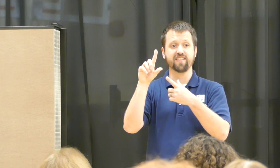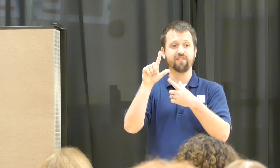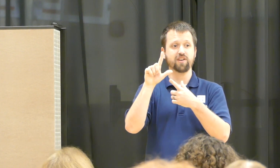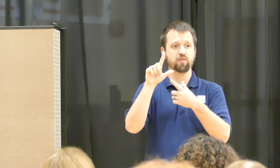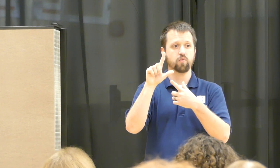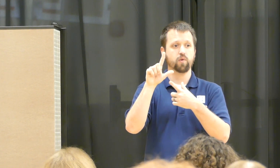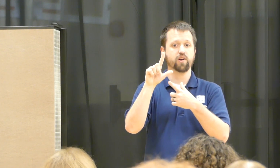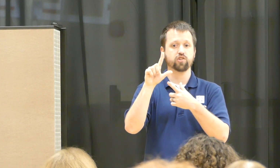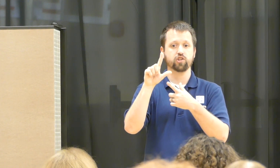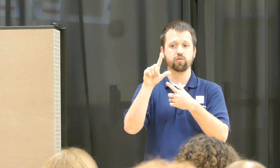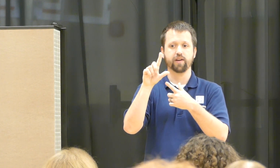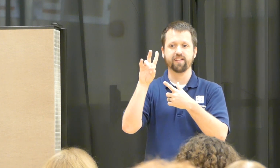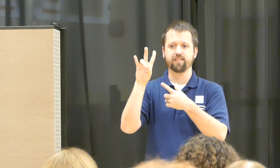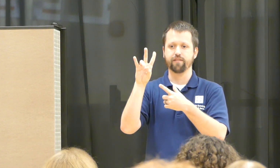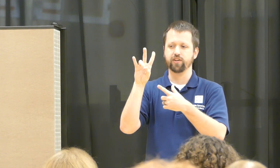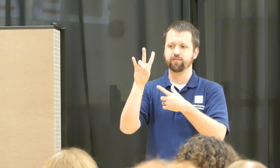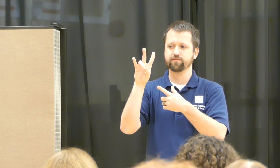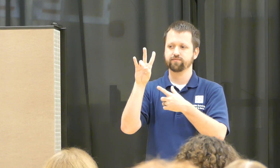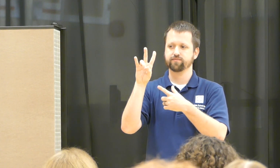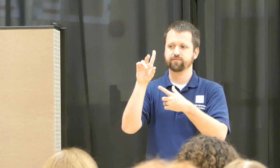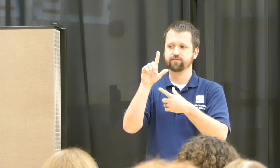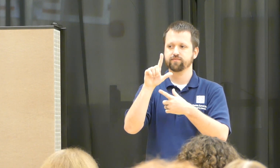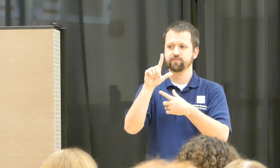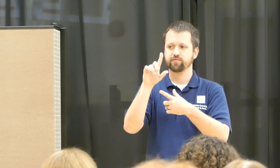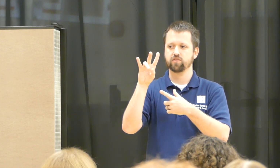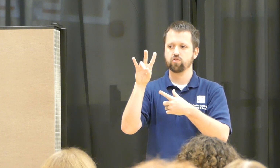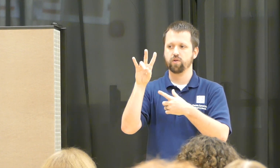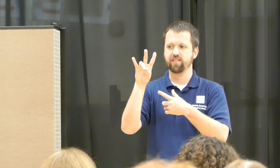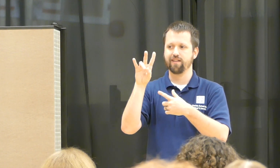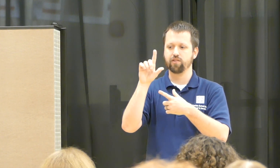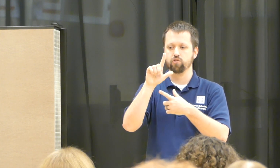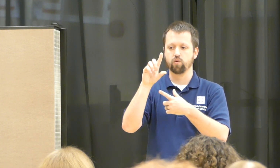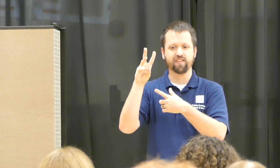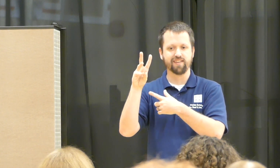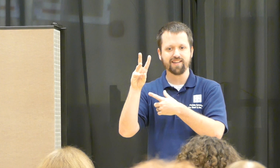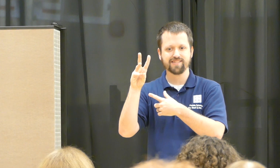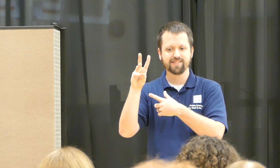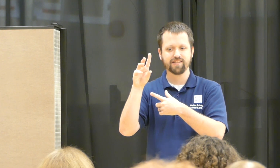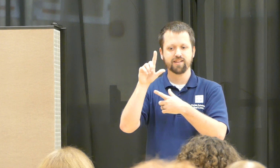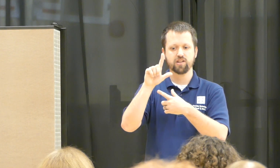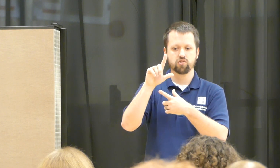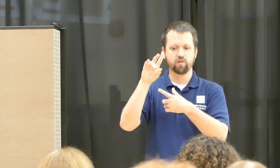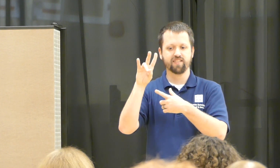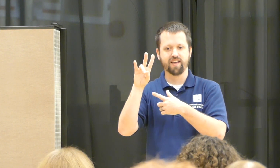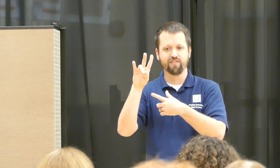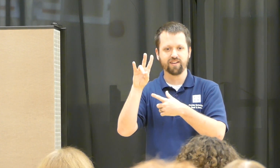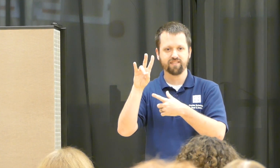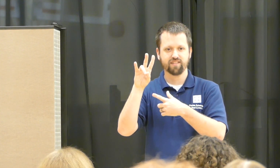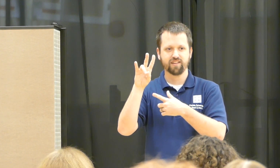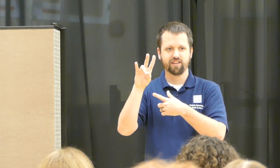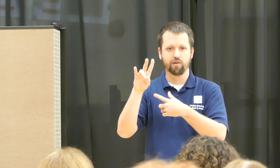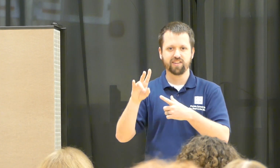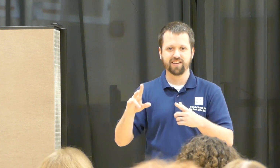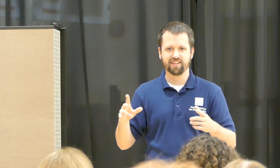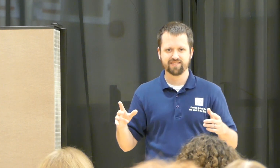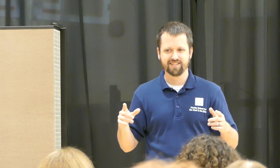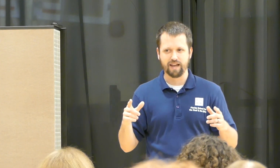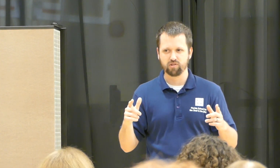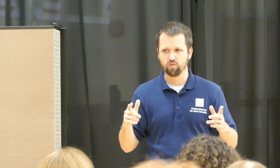27. Weird 2 and a 7. 27. So 26, 27. Y'all want to take stab at